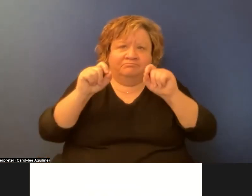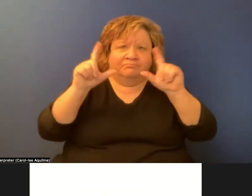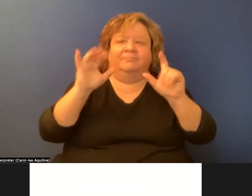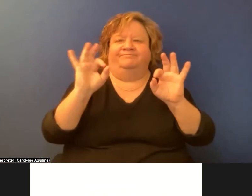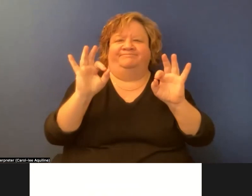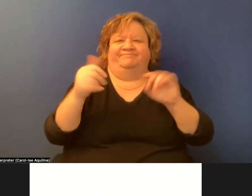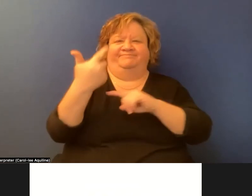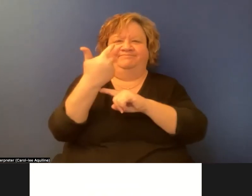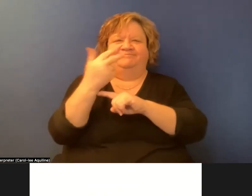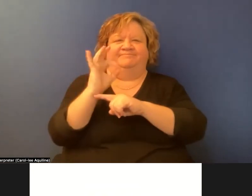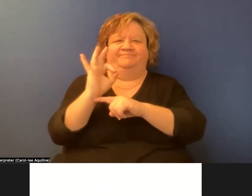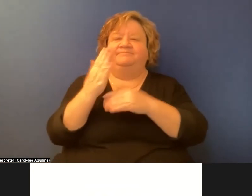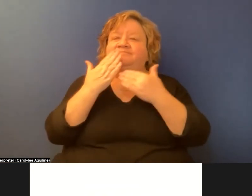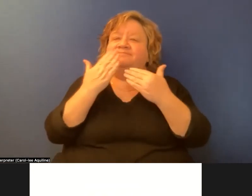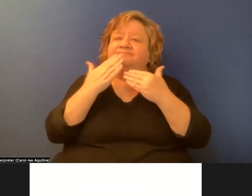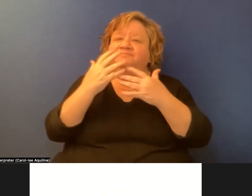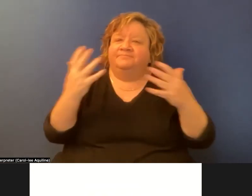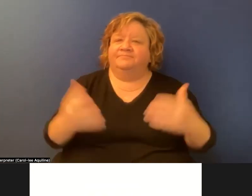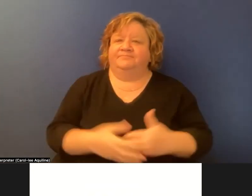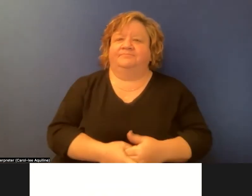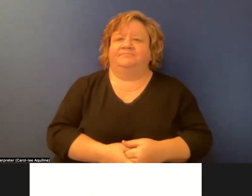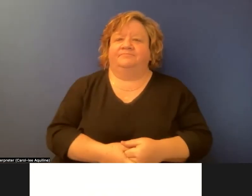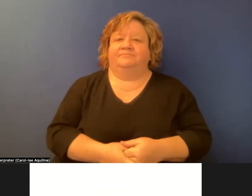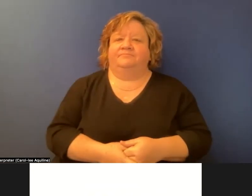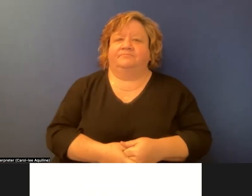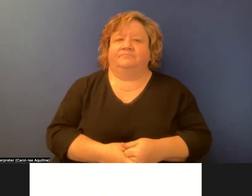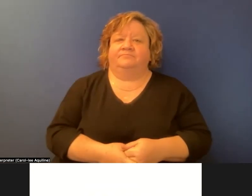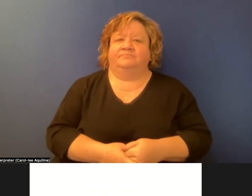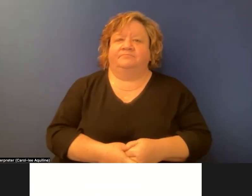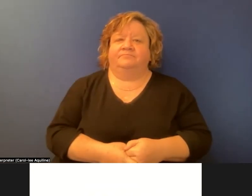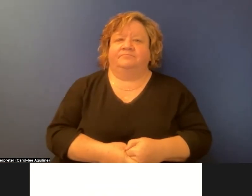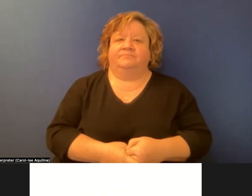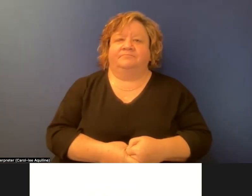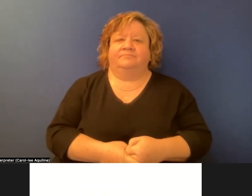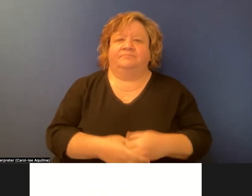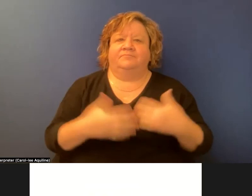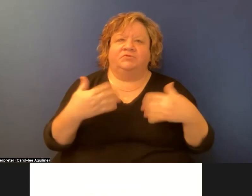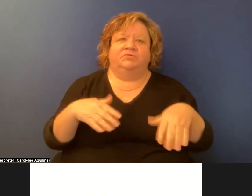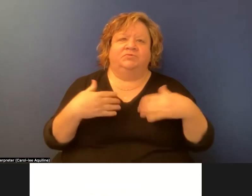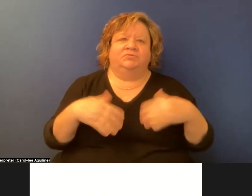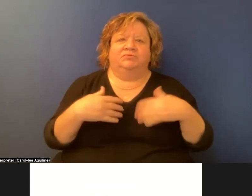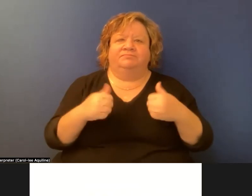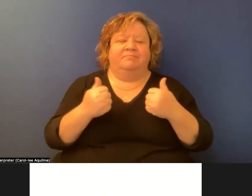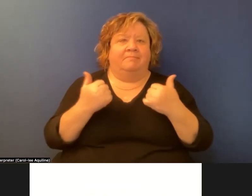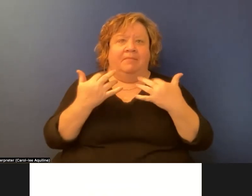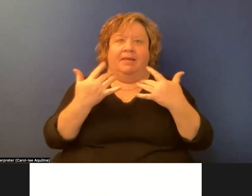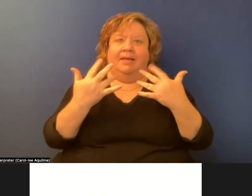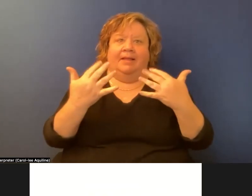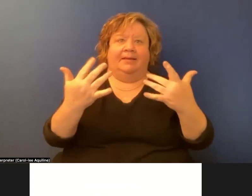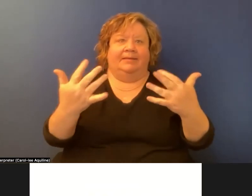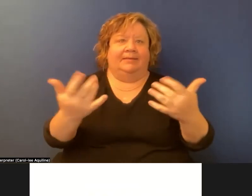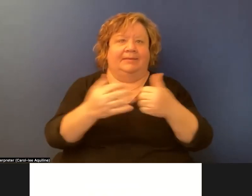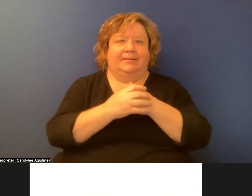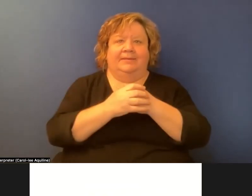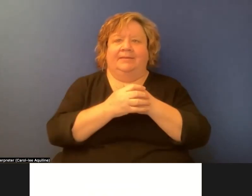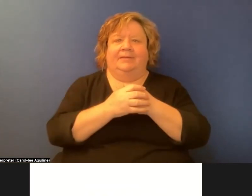much. As I said, multiple and intersecting forms of discrimination recognize the indispensable, I would say, role of